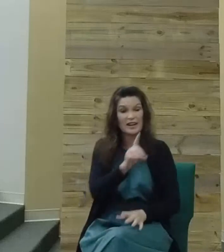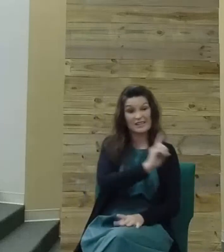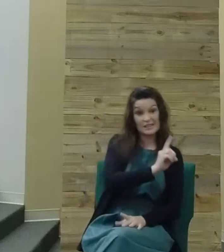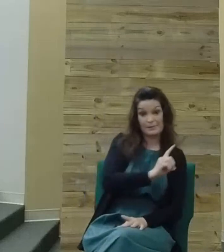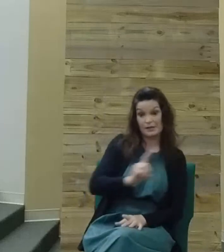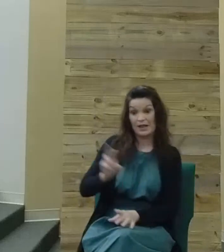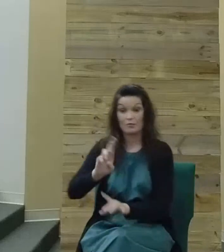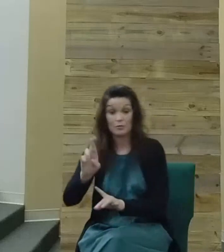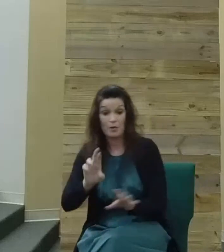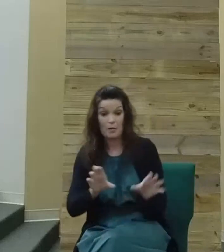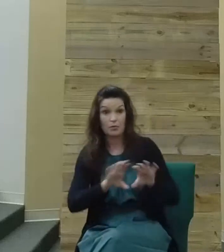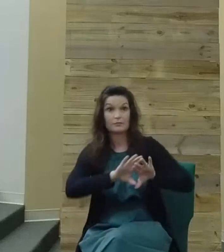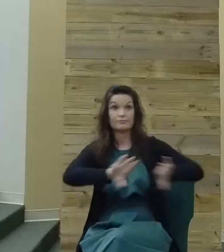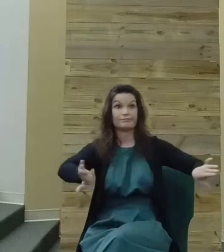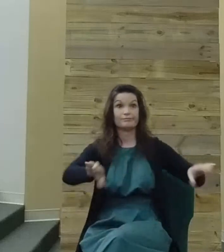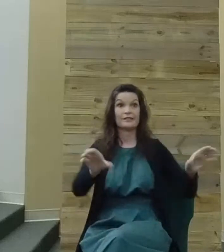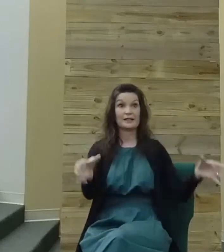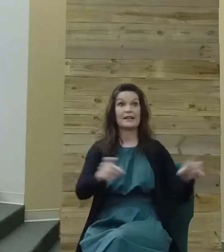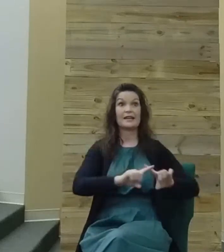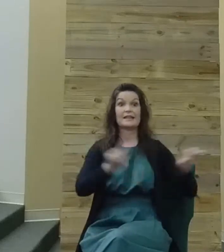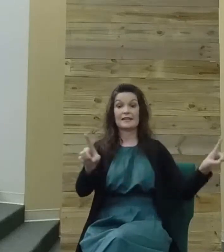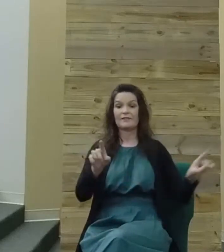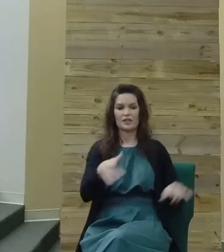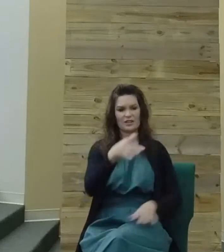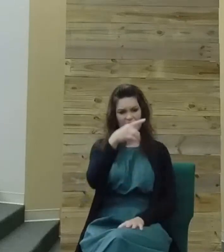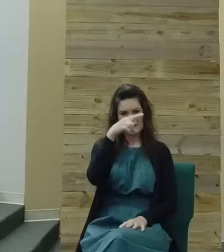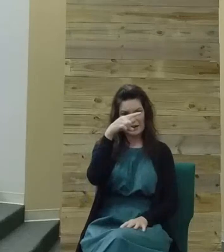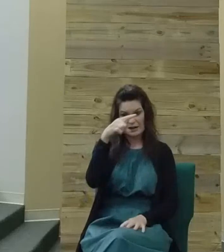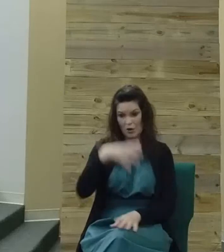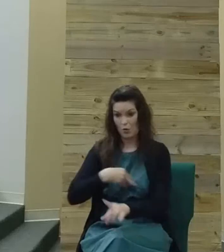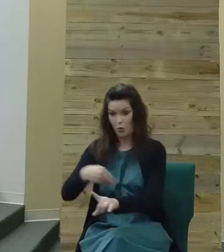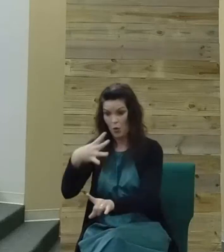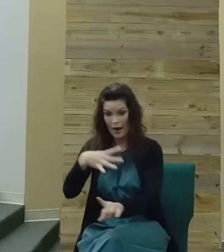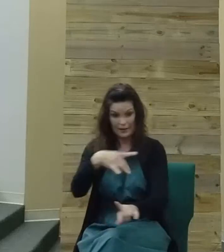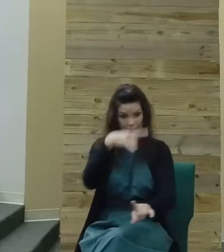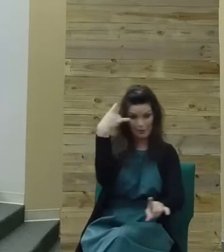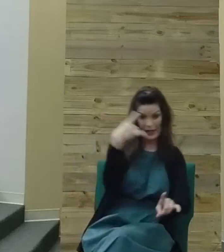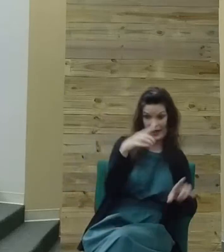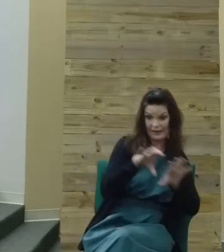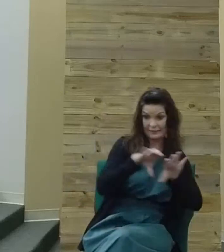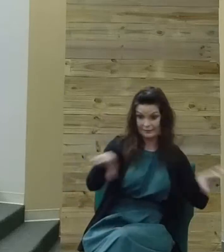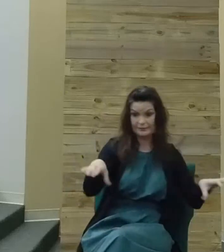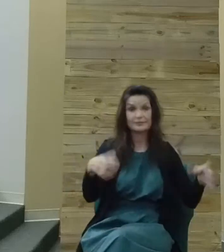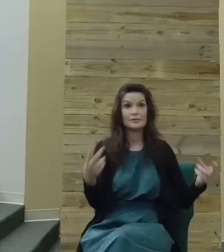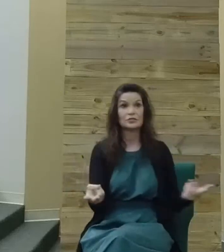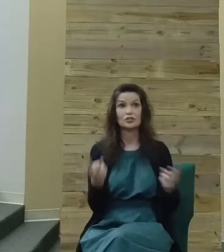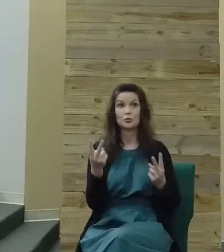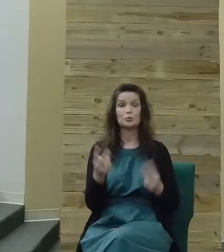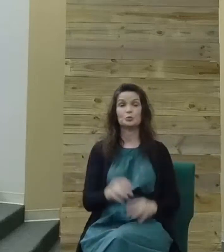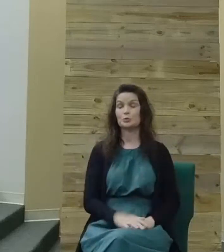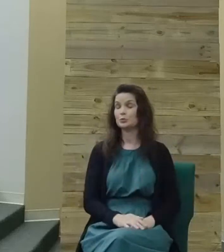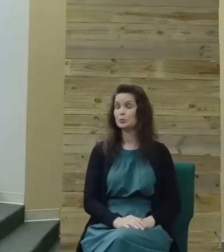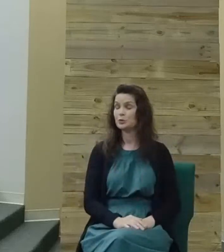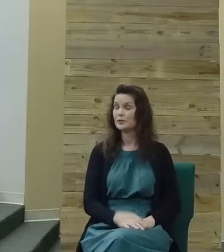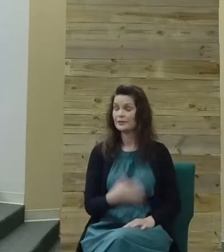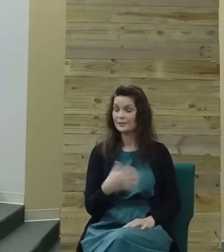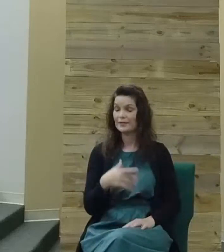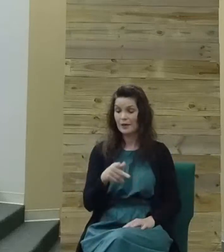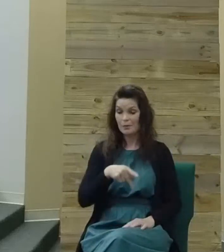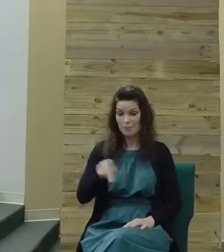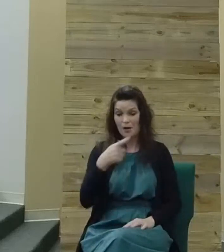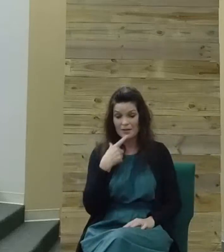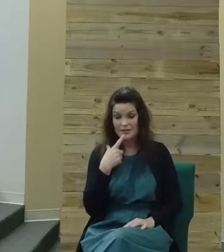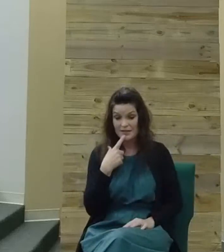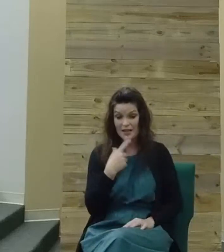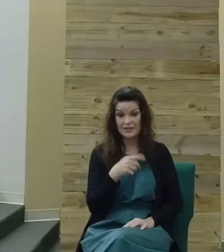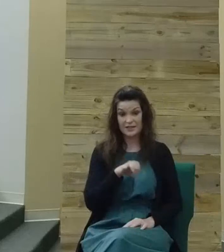and Republican, right? We're two different groups. White and black, we're two different groups. And Paul